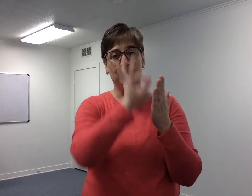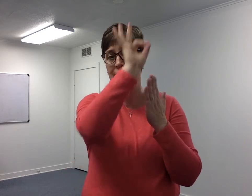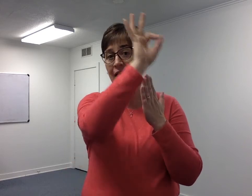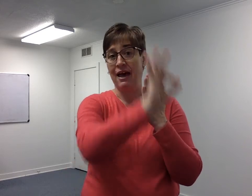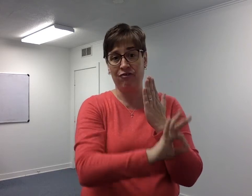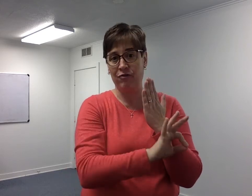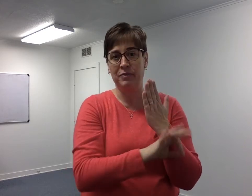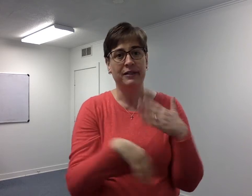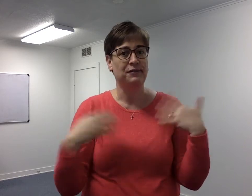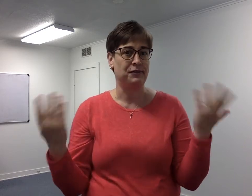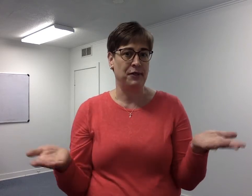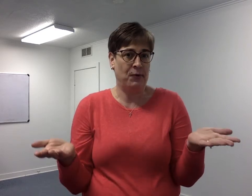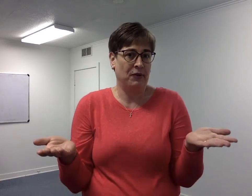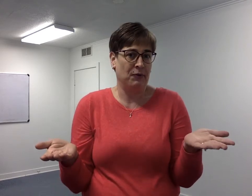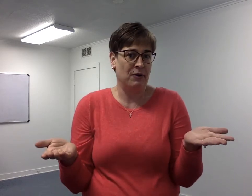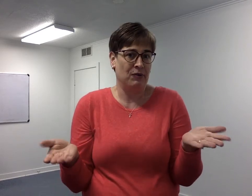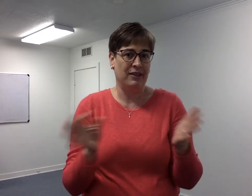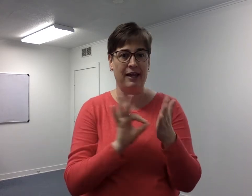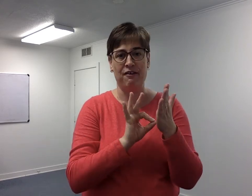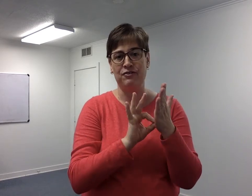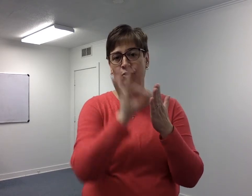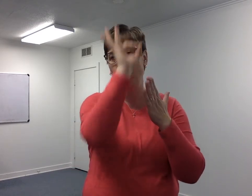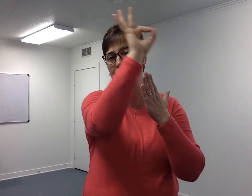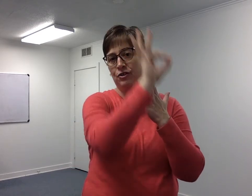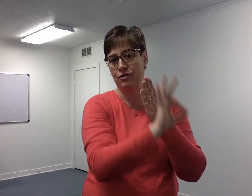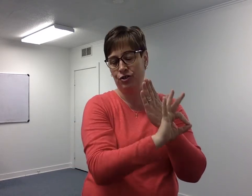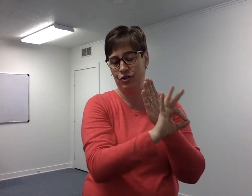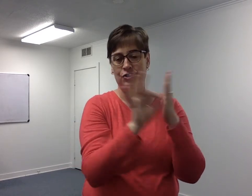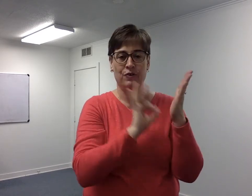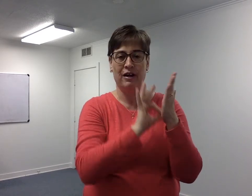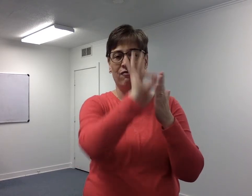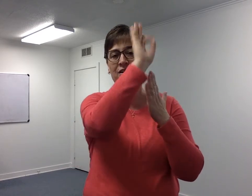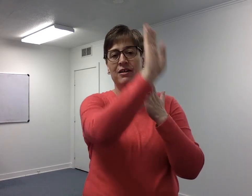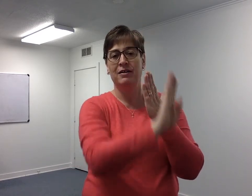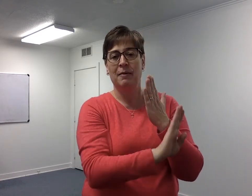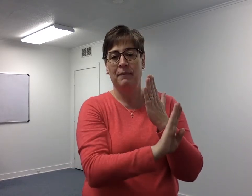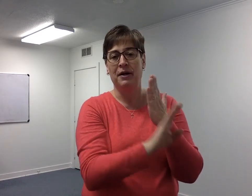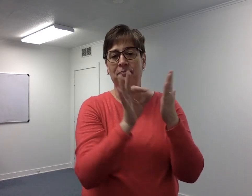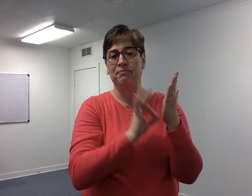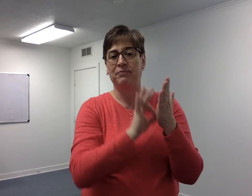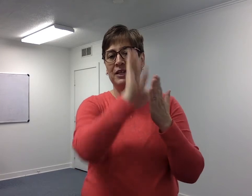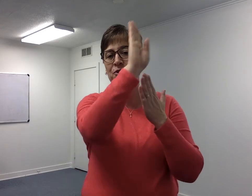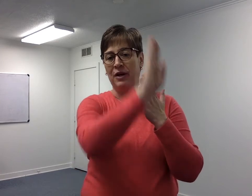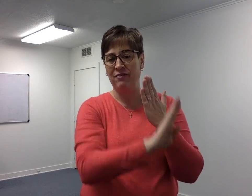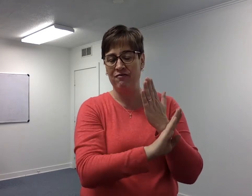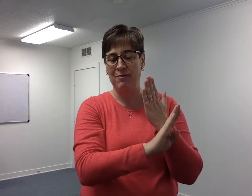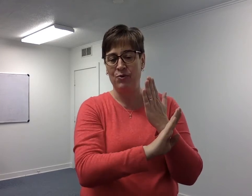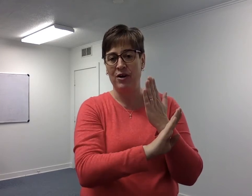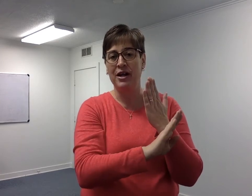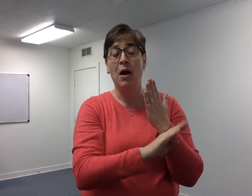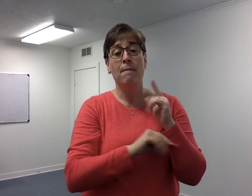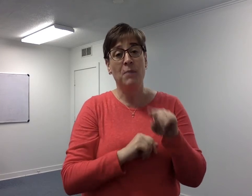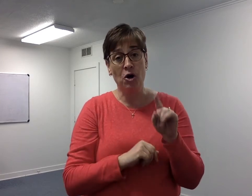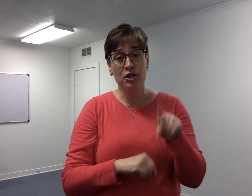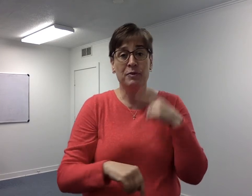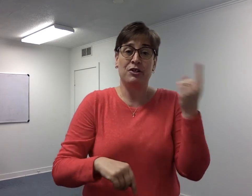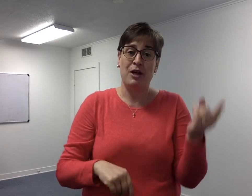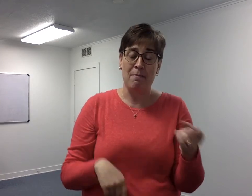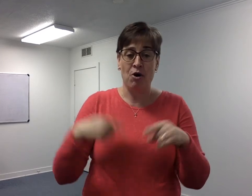the F because there's no other one with an F, so why couldn't you just do F? But either way, February. March, because you got March